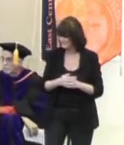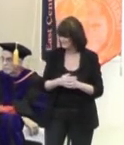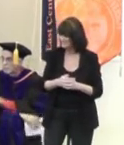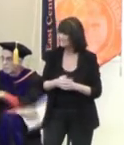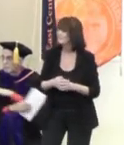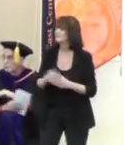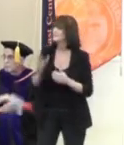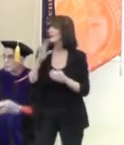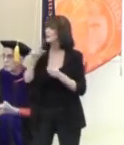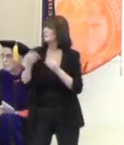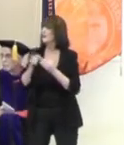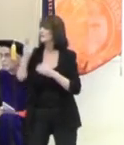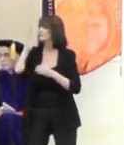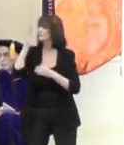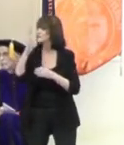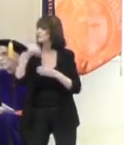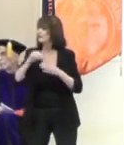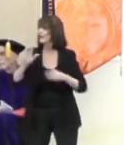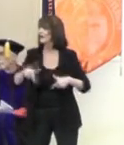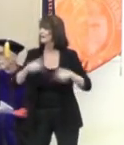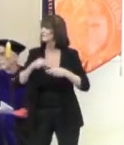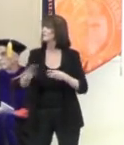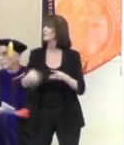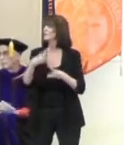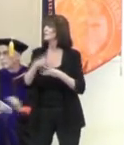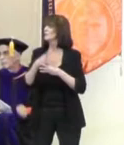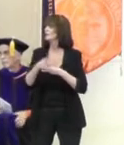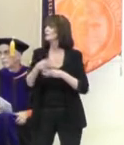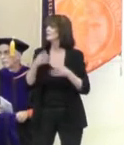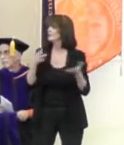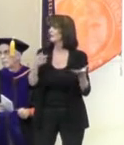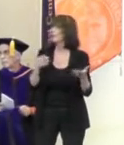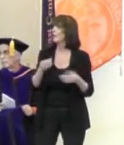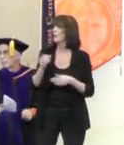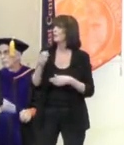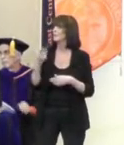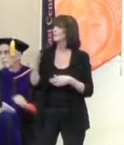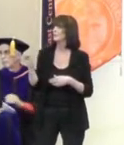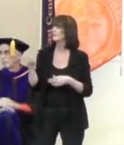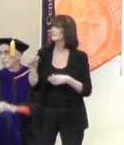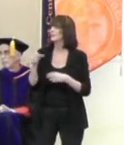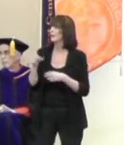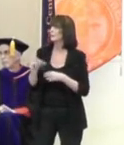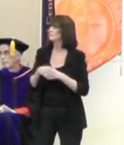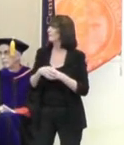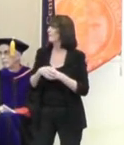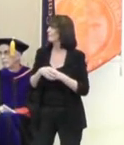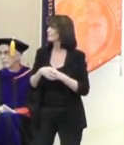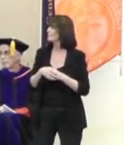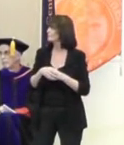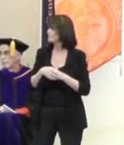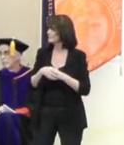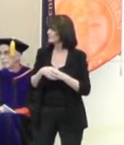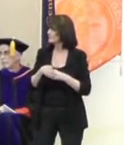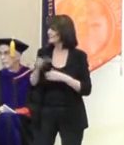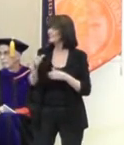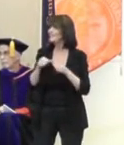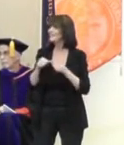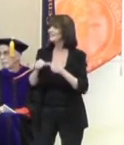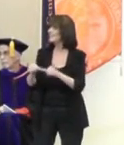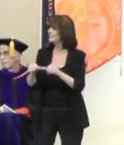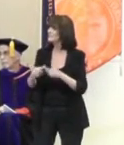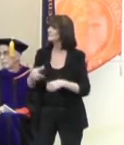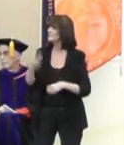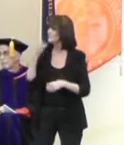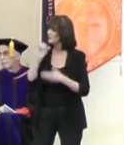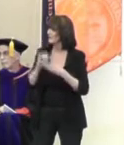to talk about the future in our life and the world and talking about the. Yeah. And he just kept going and